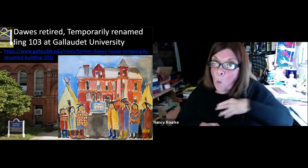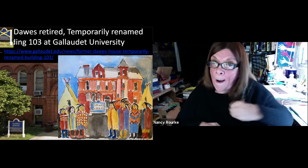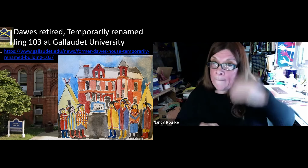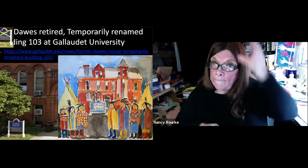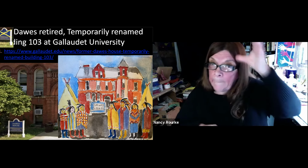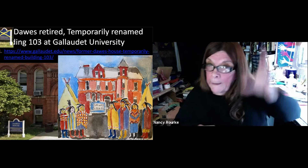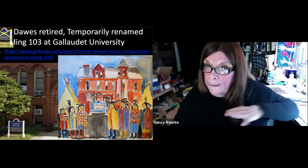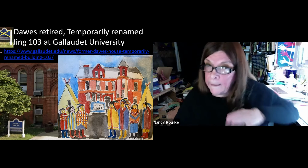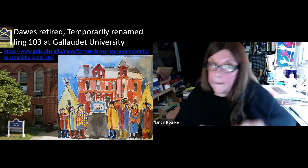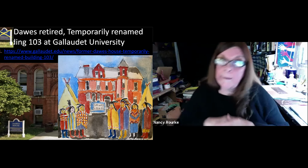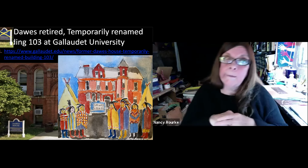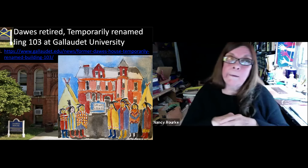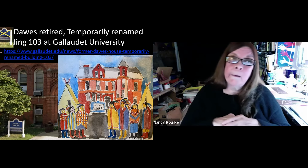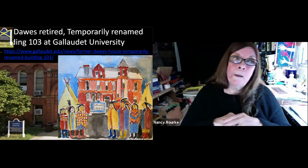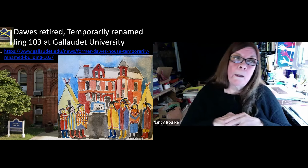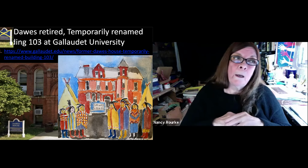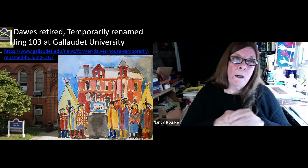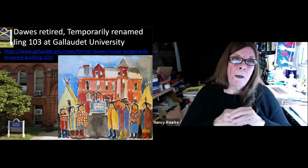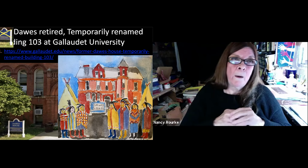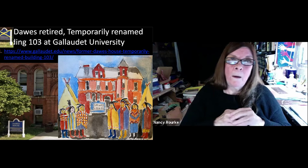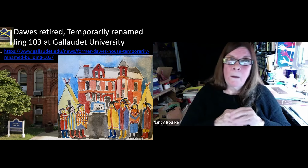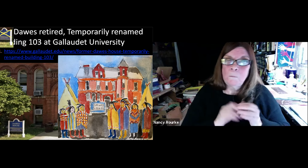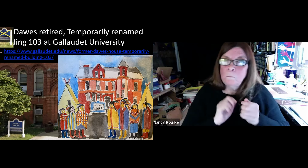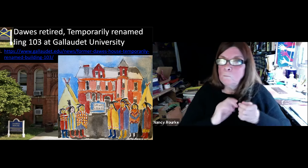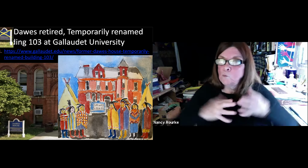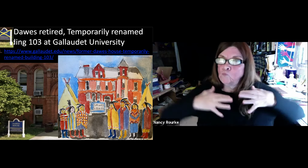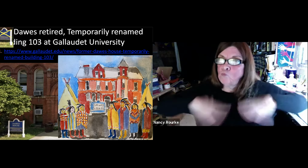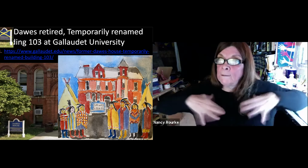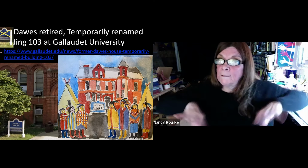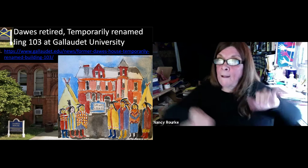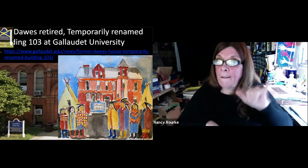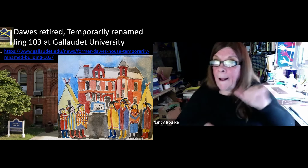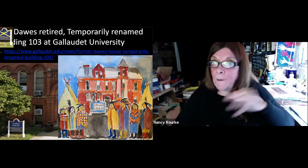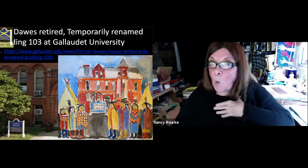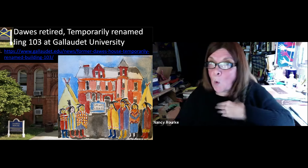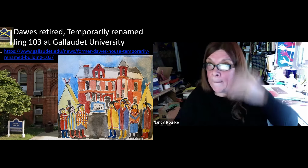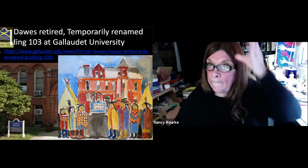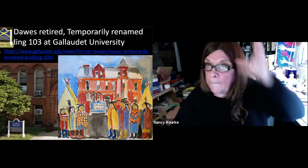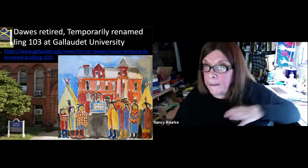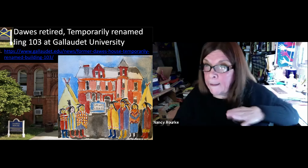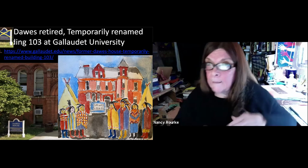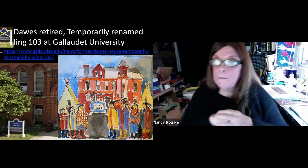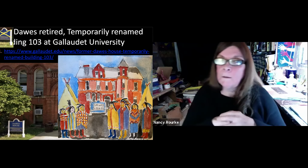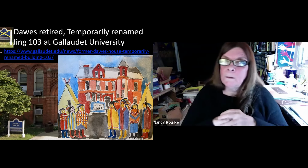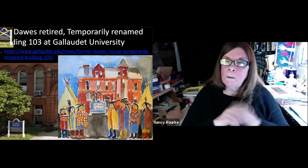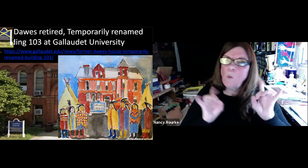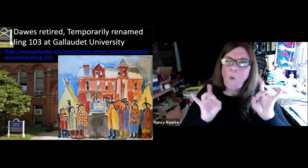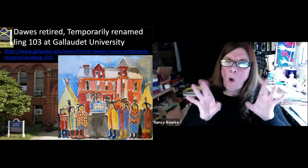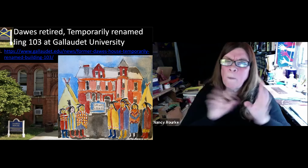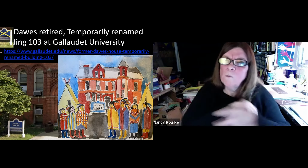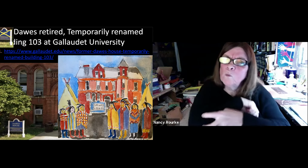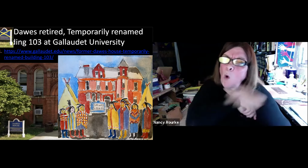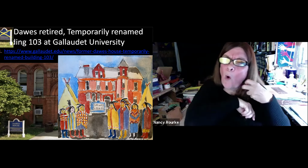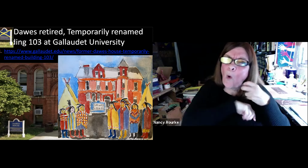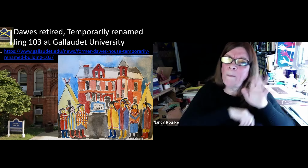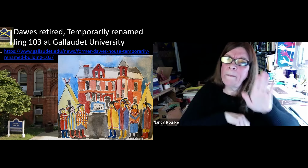where they had to cut their hair. They had to speak like white people, they and they also had to dress like white